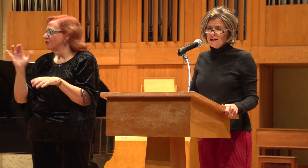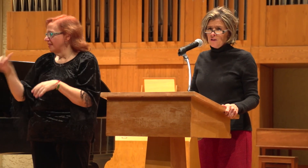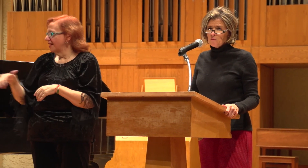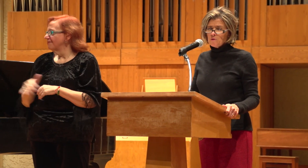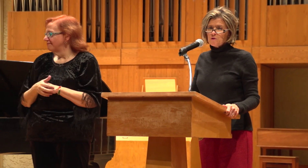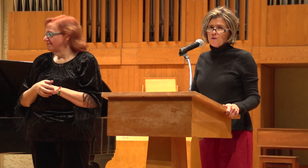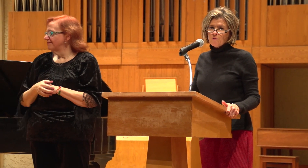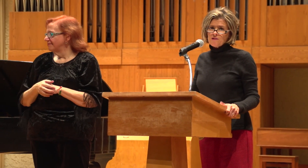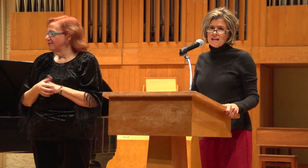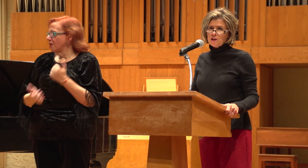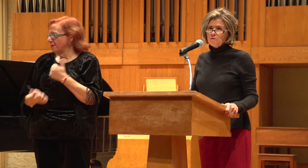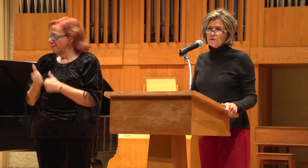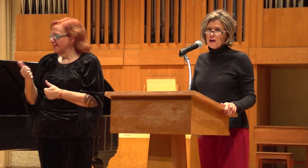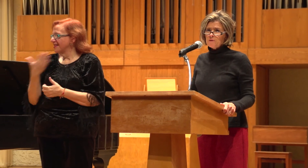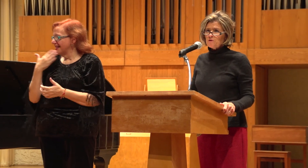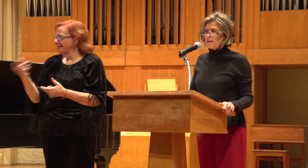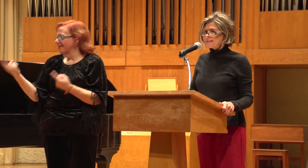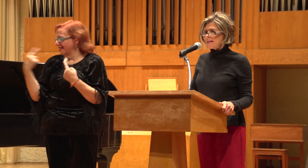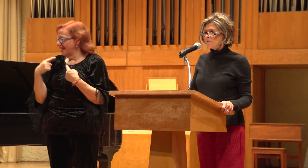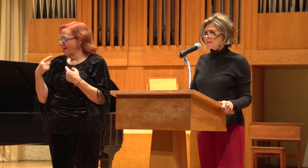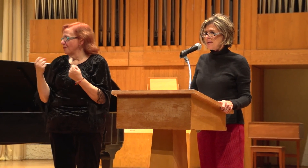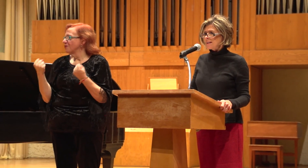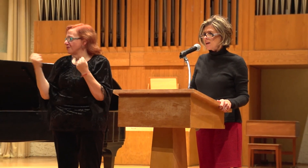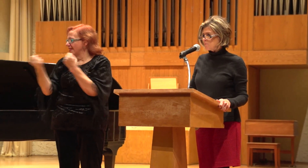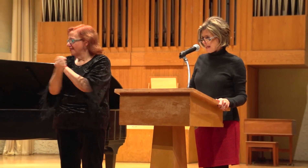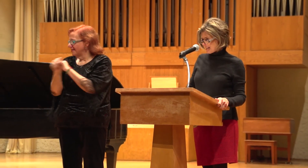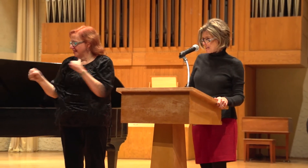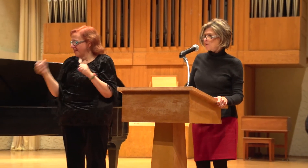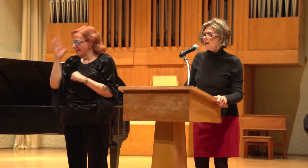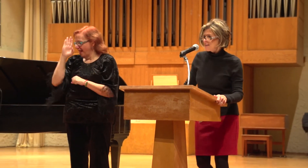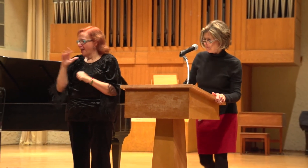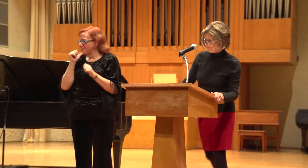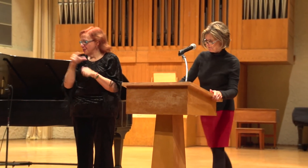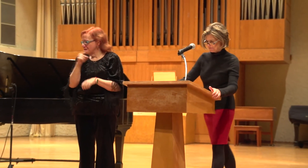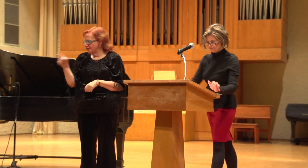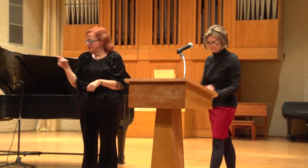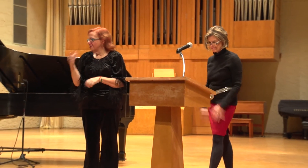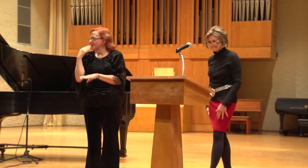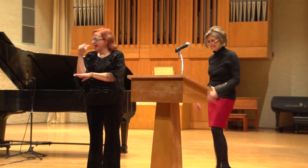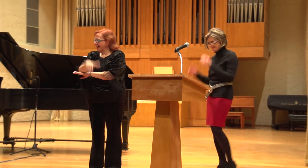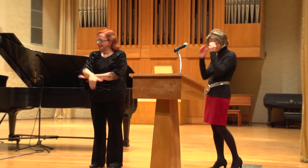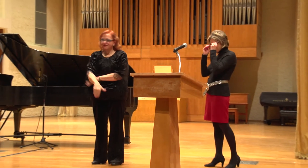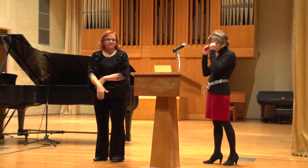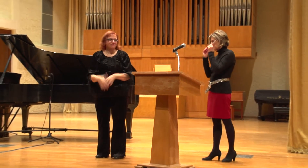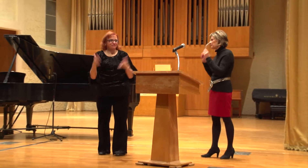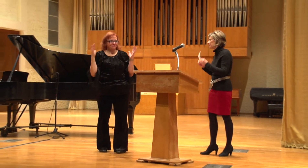this tonight. Most of all, we thank you for coming. Drive safely and God bless. Good night.